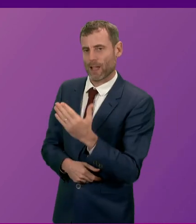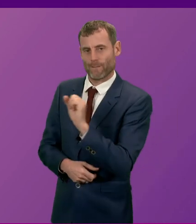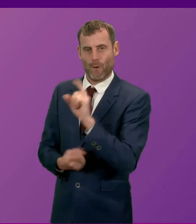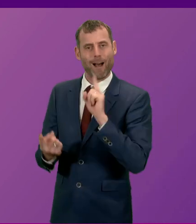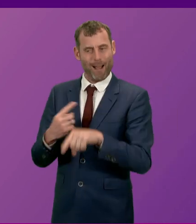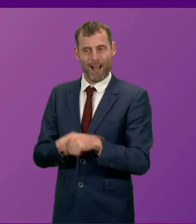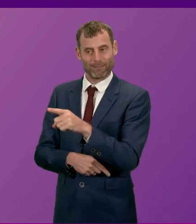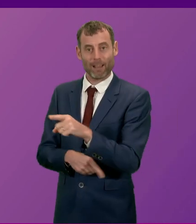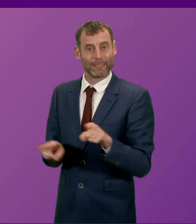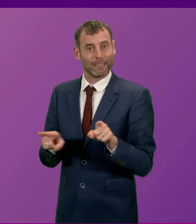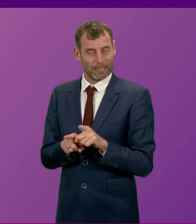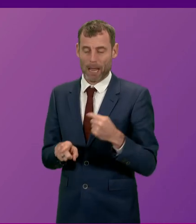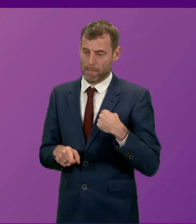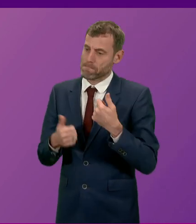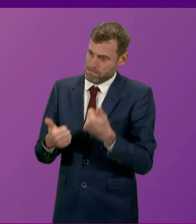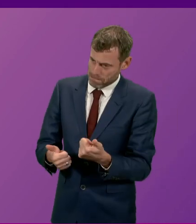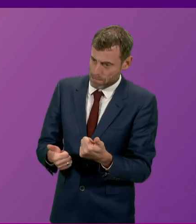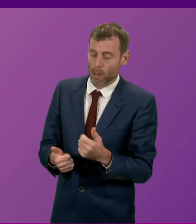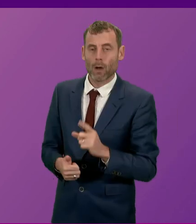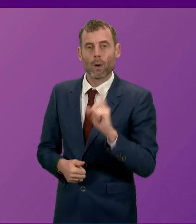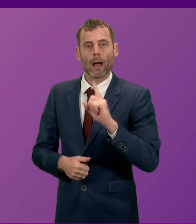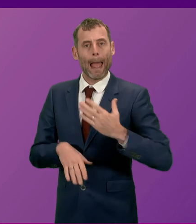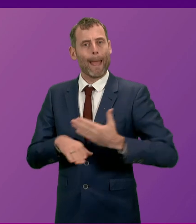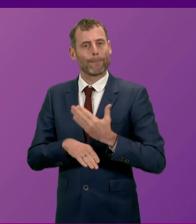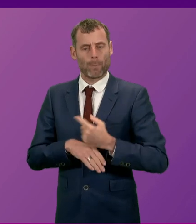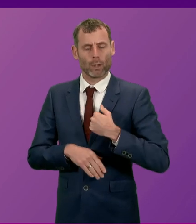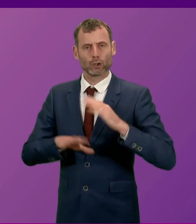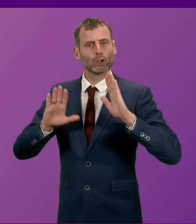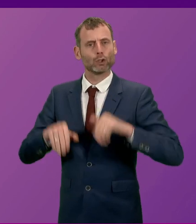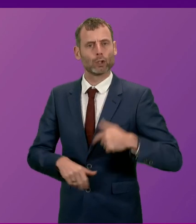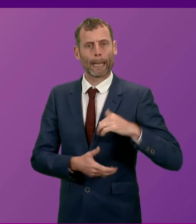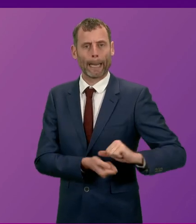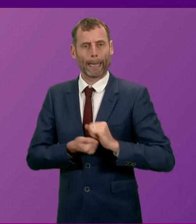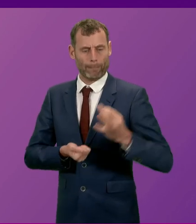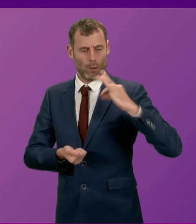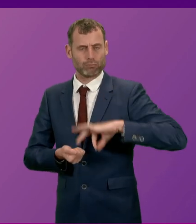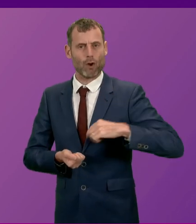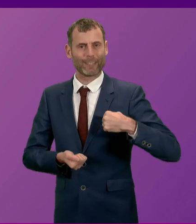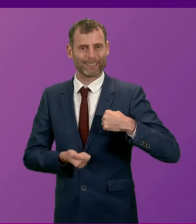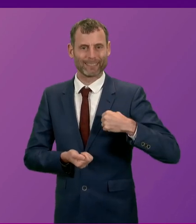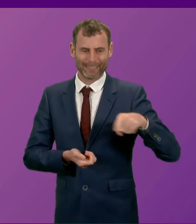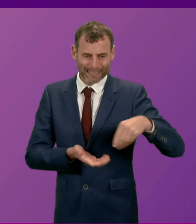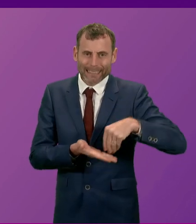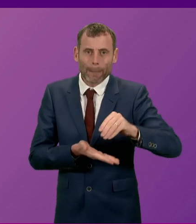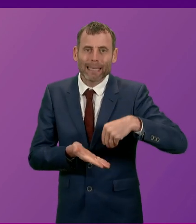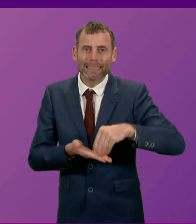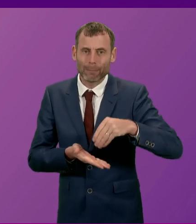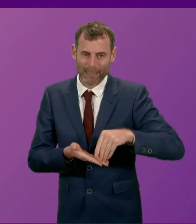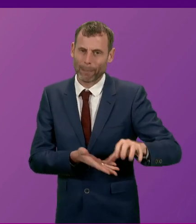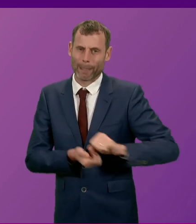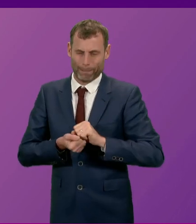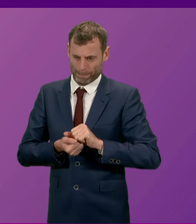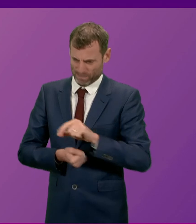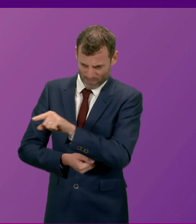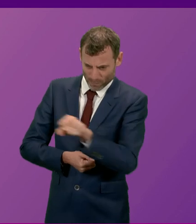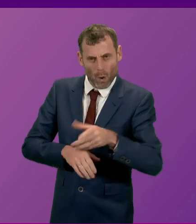move as well. Employers should never seek to profit from tips given to hard-working staff. I note that under the new legislation,